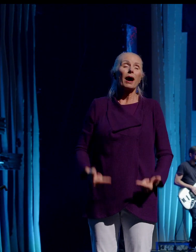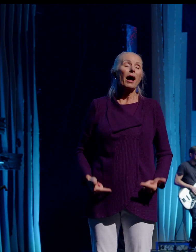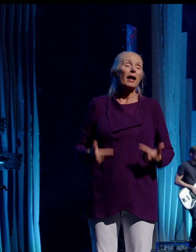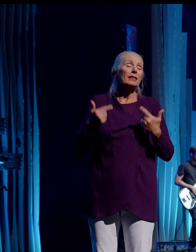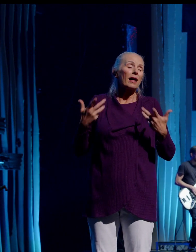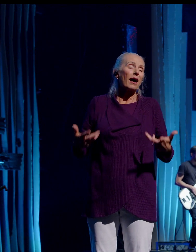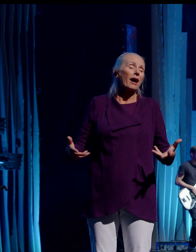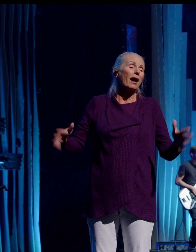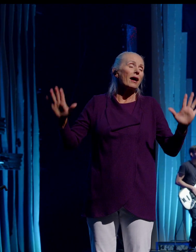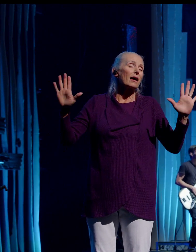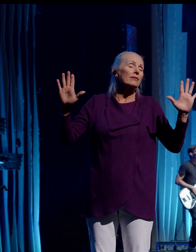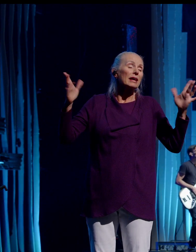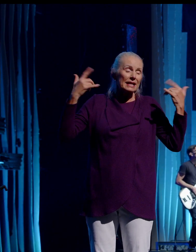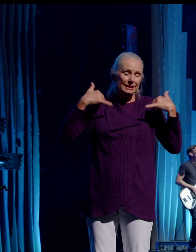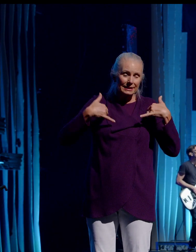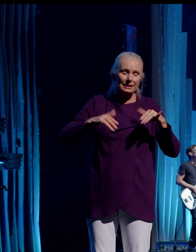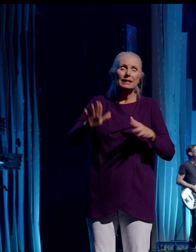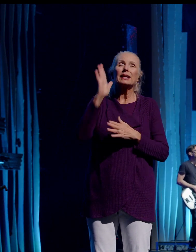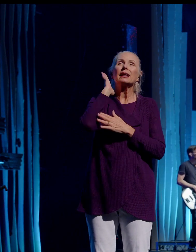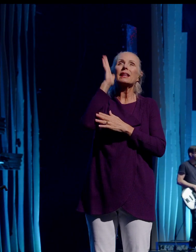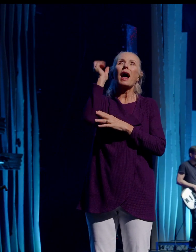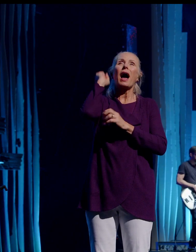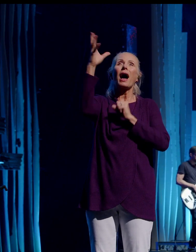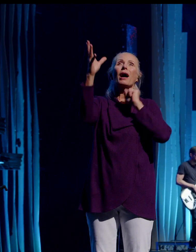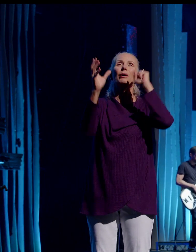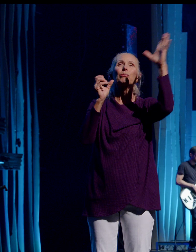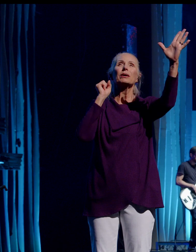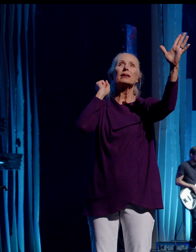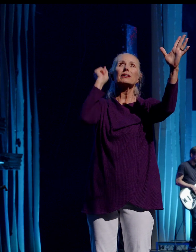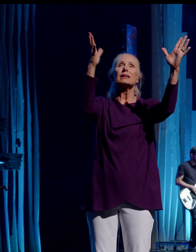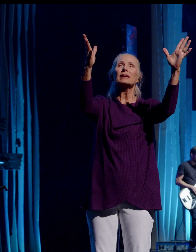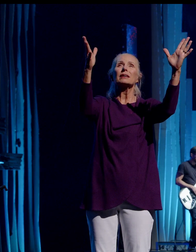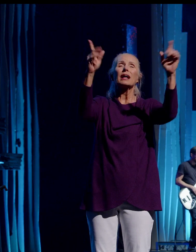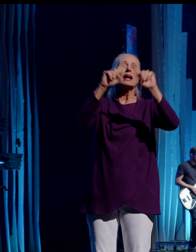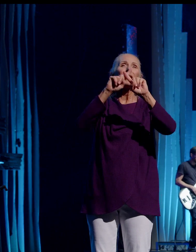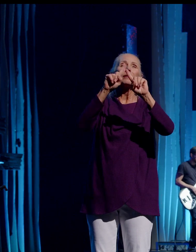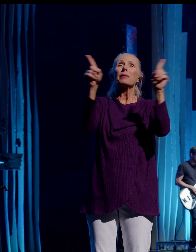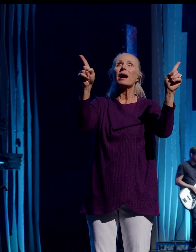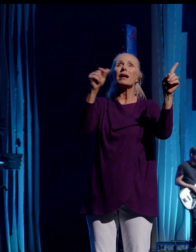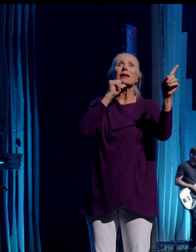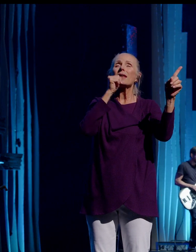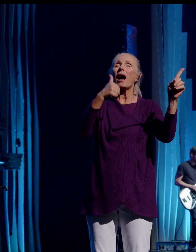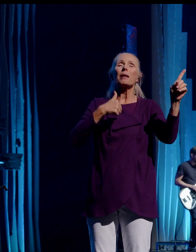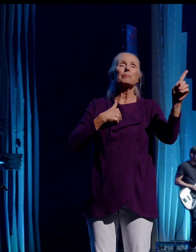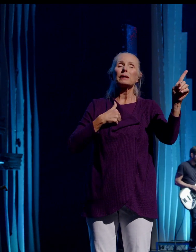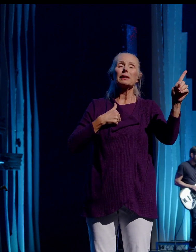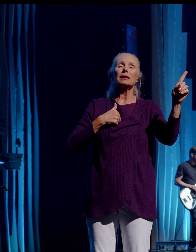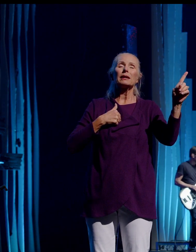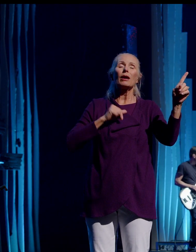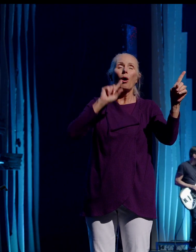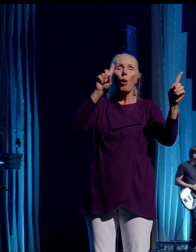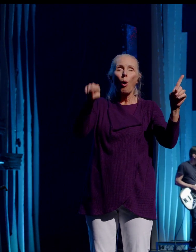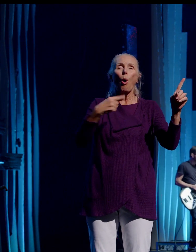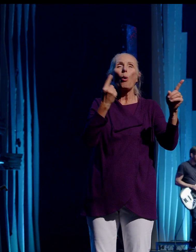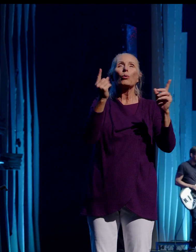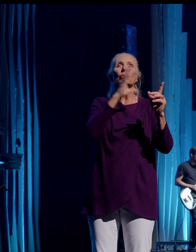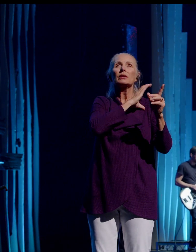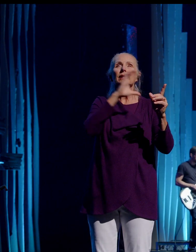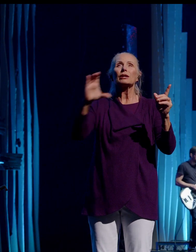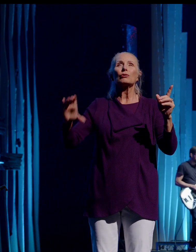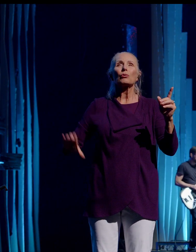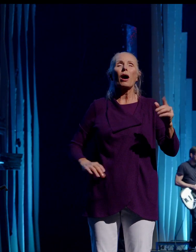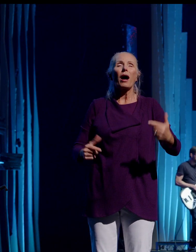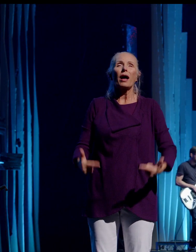come on. Still my lips shall repeat, yet not I, but through Christ in